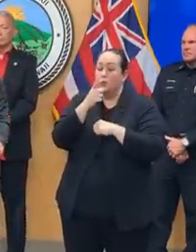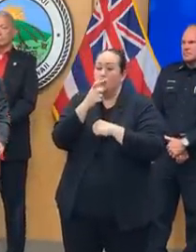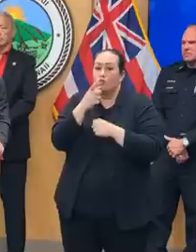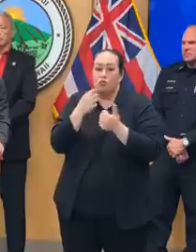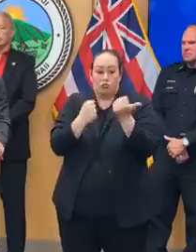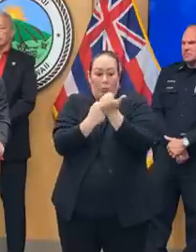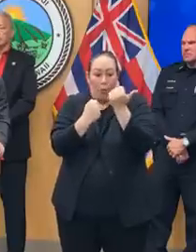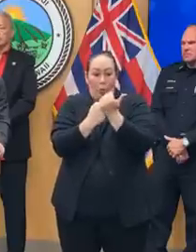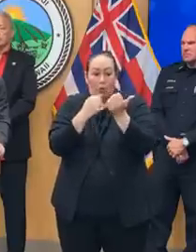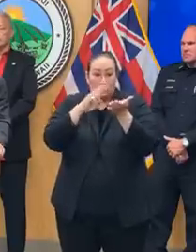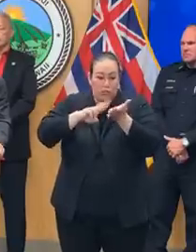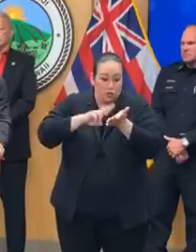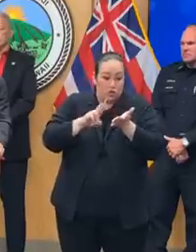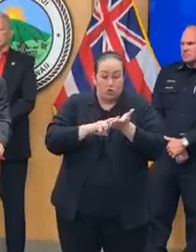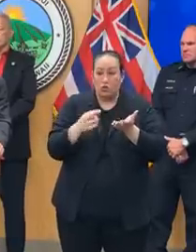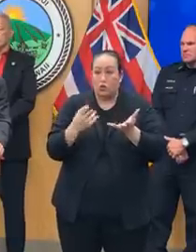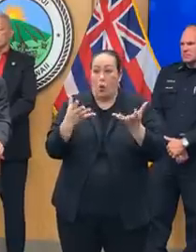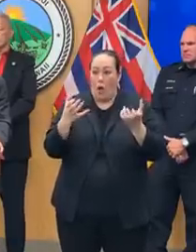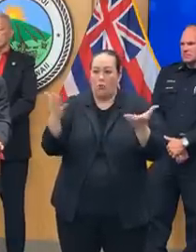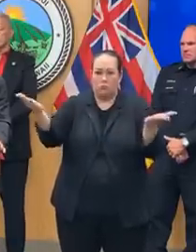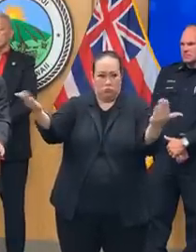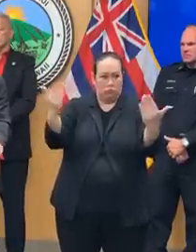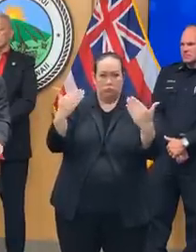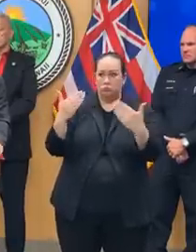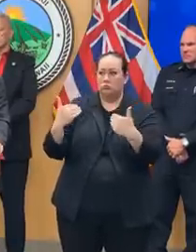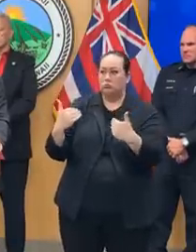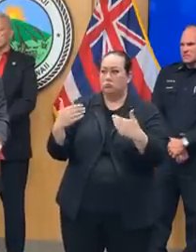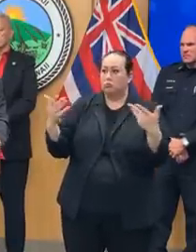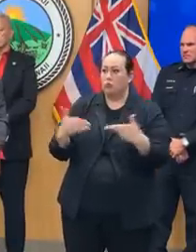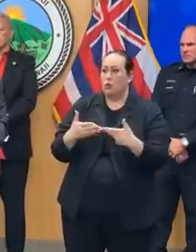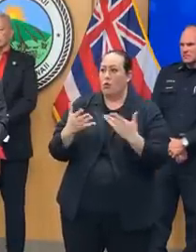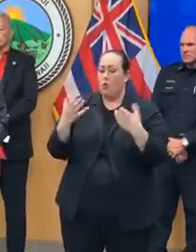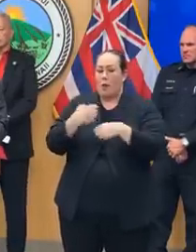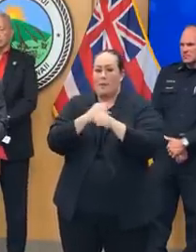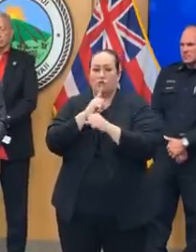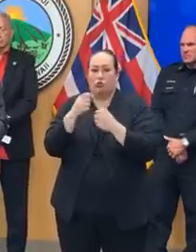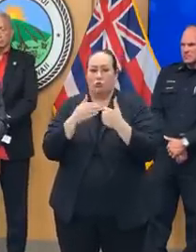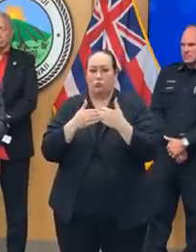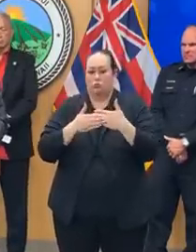of this research and this study, because we want to make sure that it's safer for all going forward.